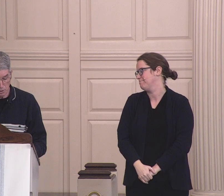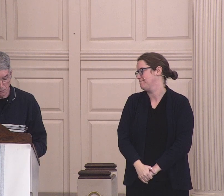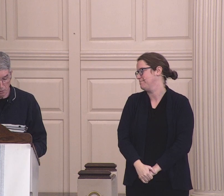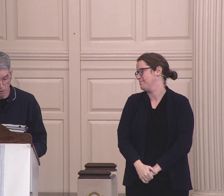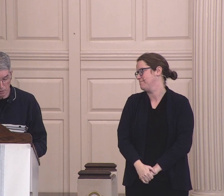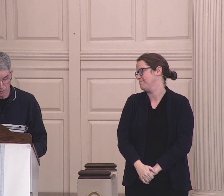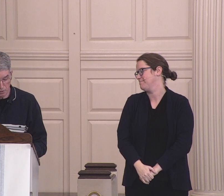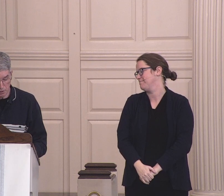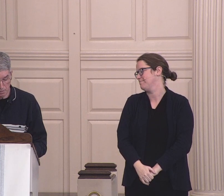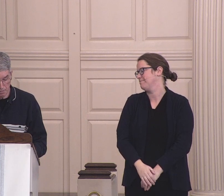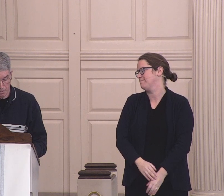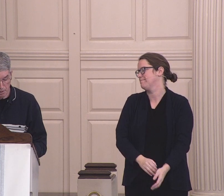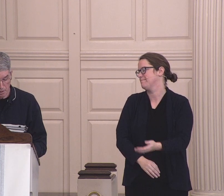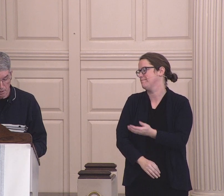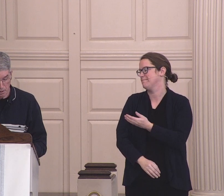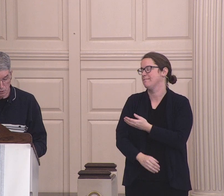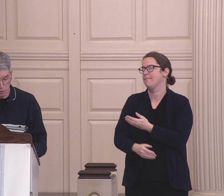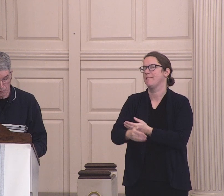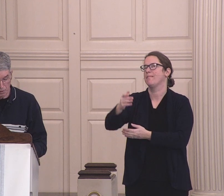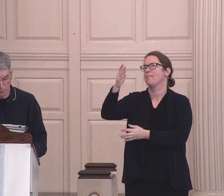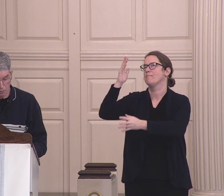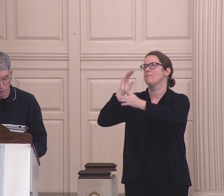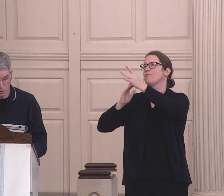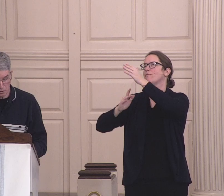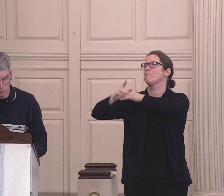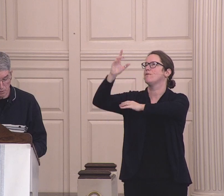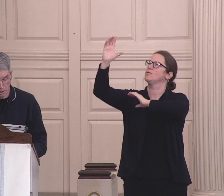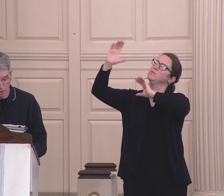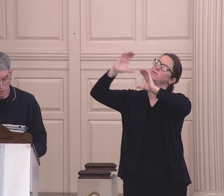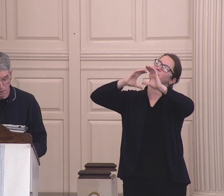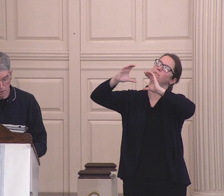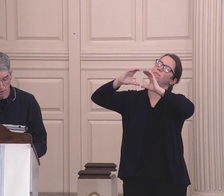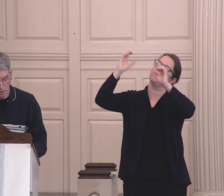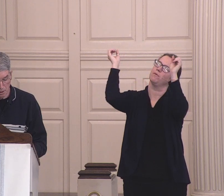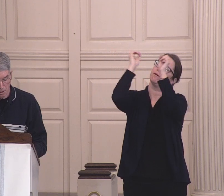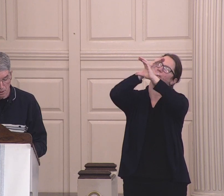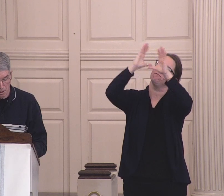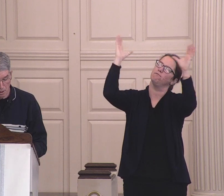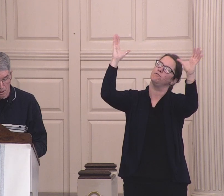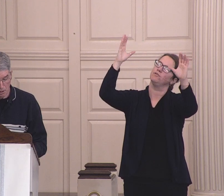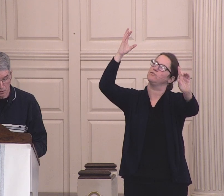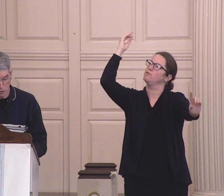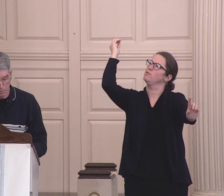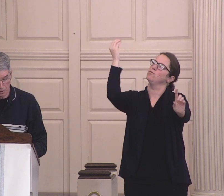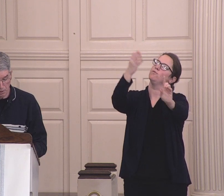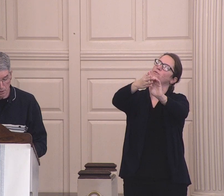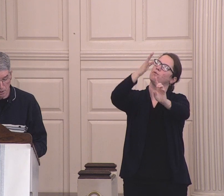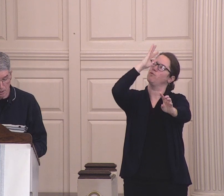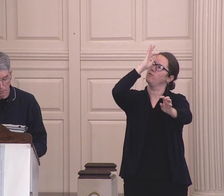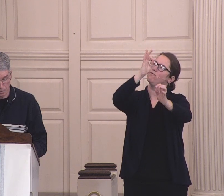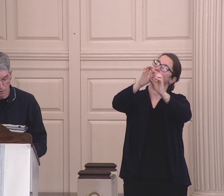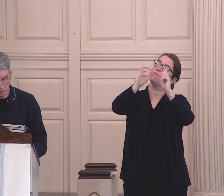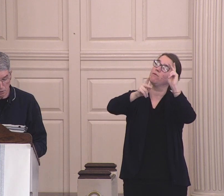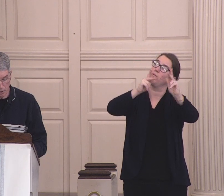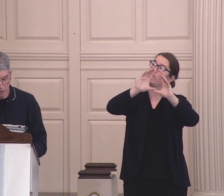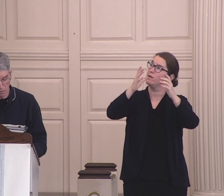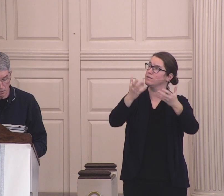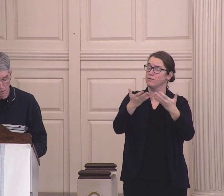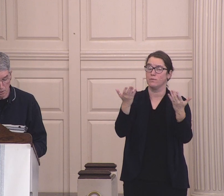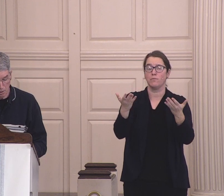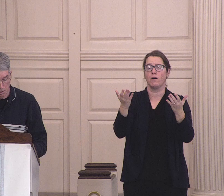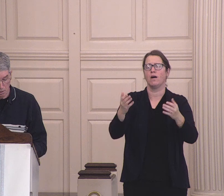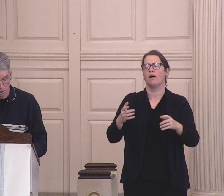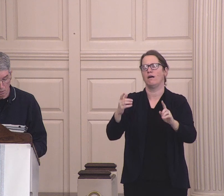Once you spoke in a vision, and to your faithful ones you said, on a champion I have placed a